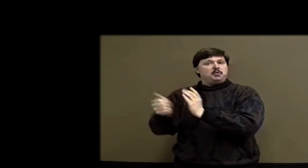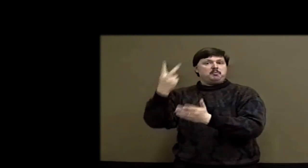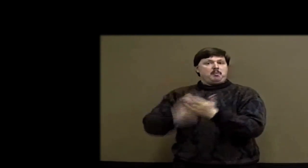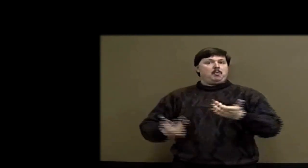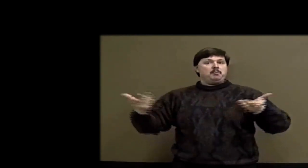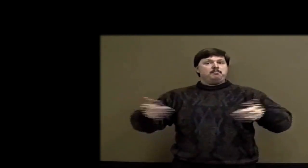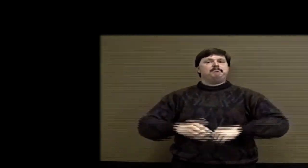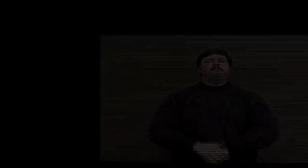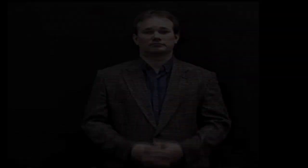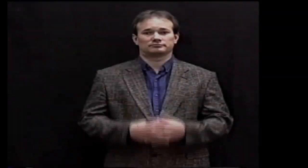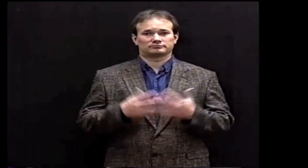languages.